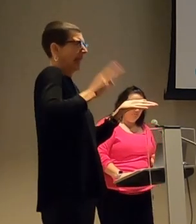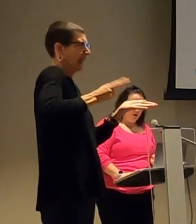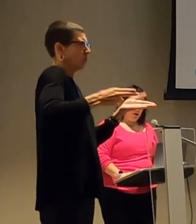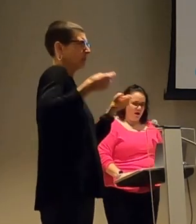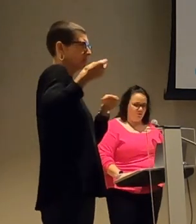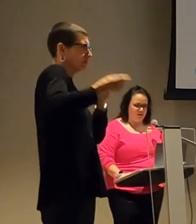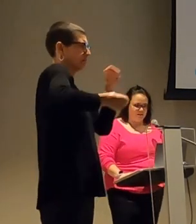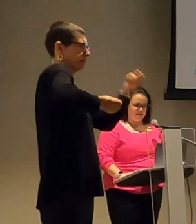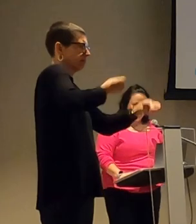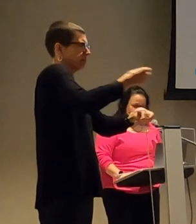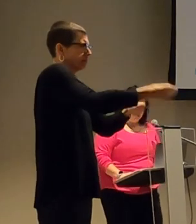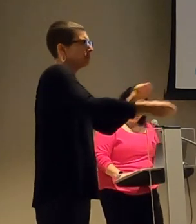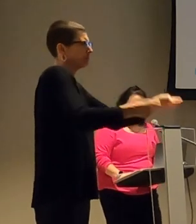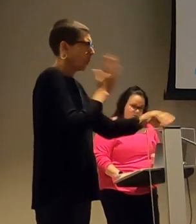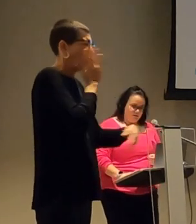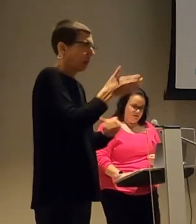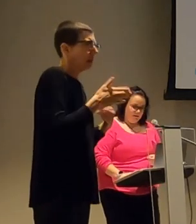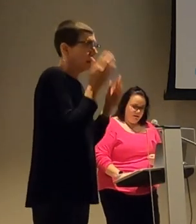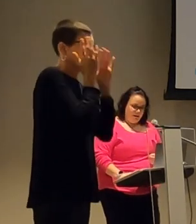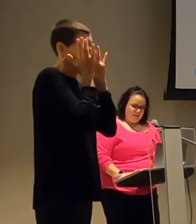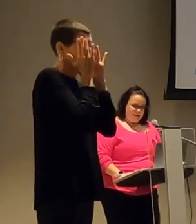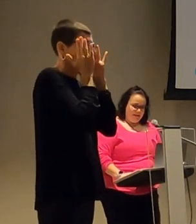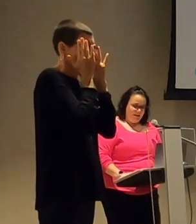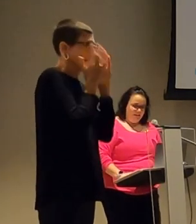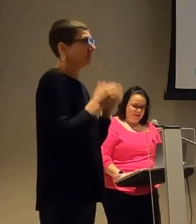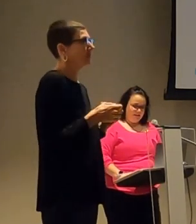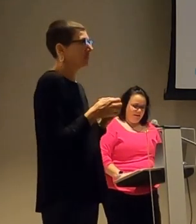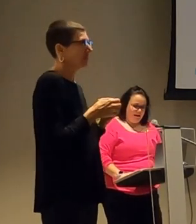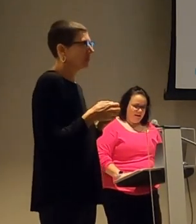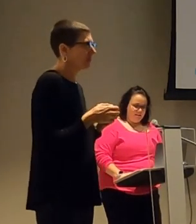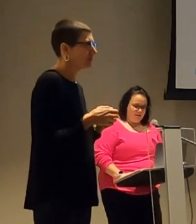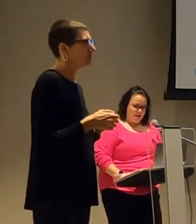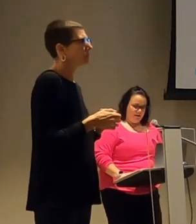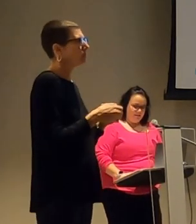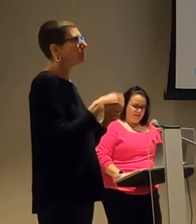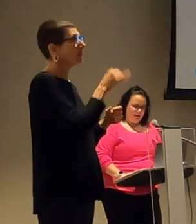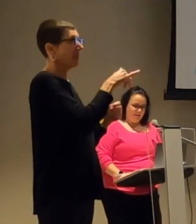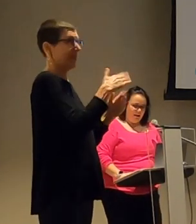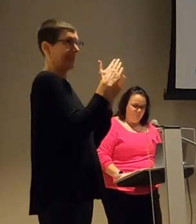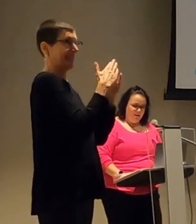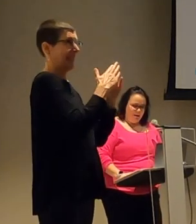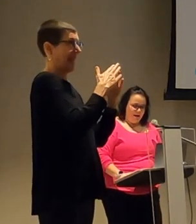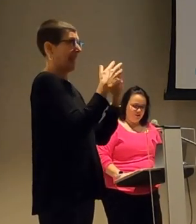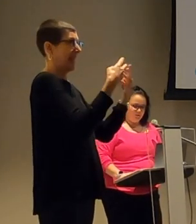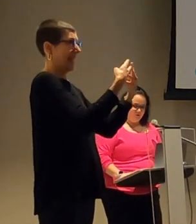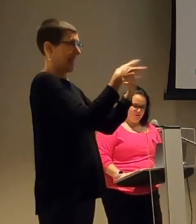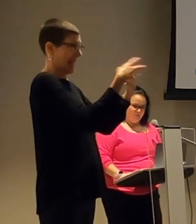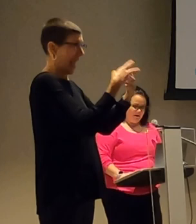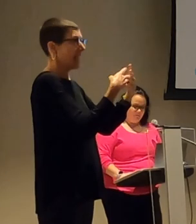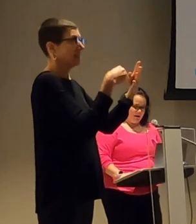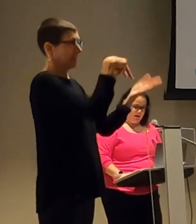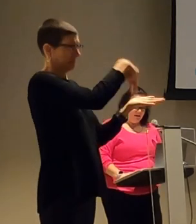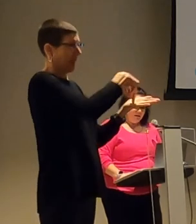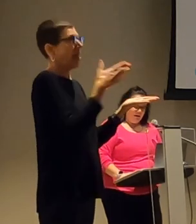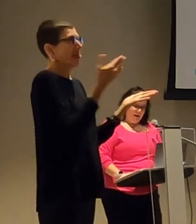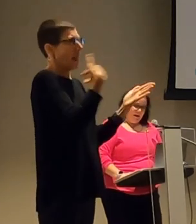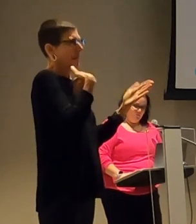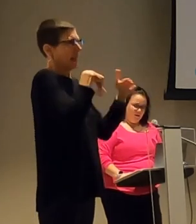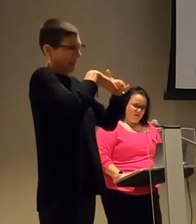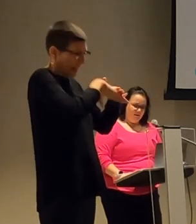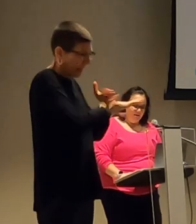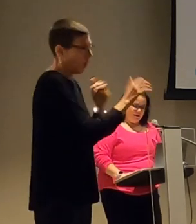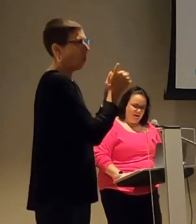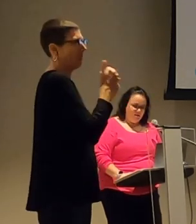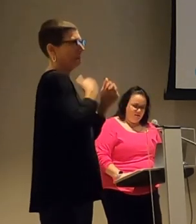generation among our descendants. Stand at the city gate tonight and let me pass through with my maid.